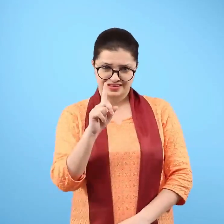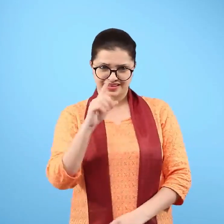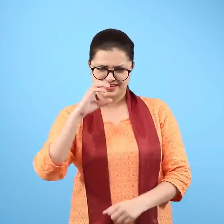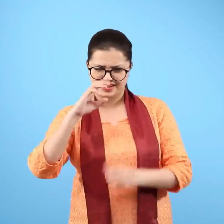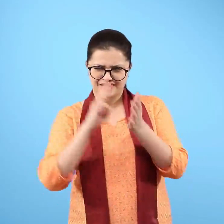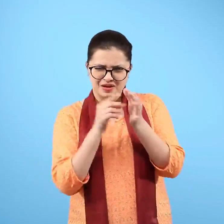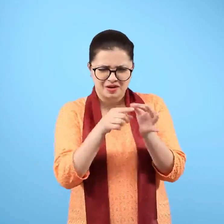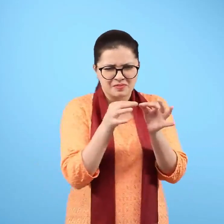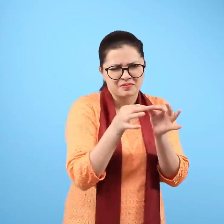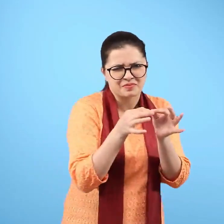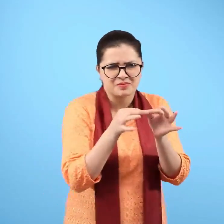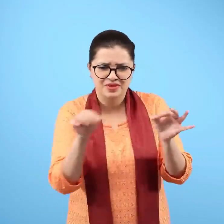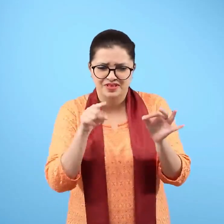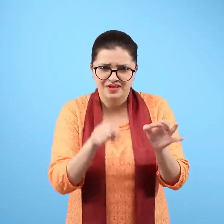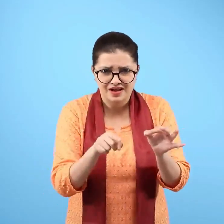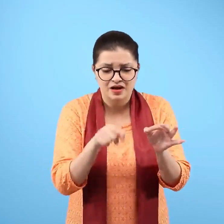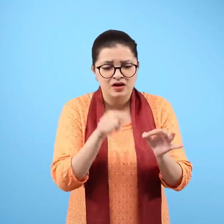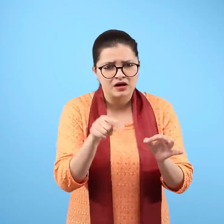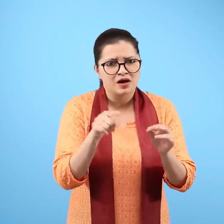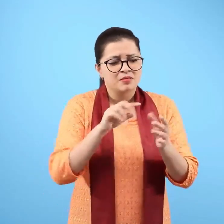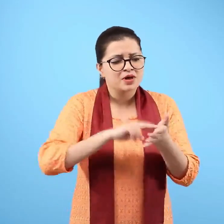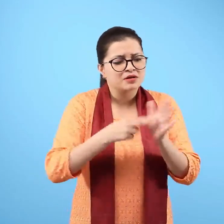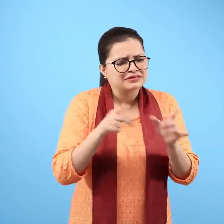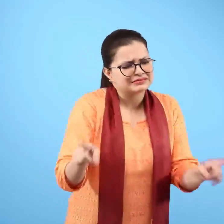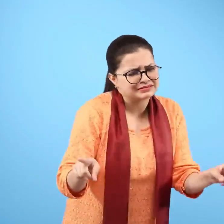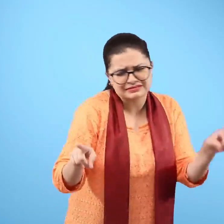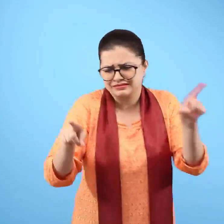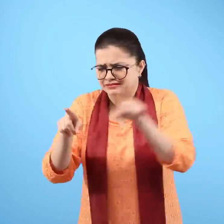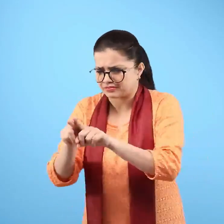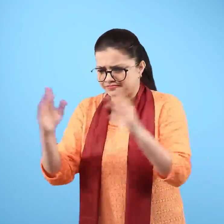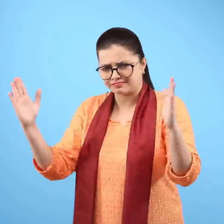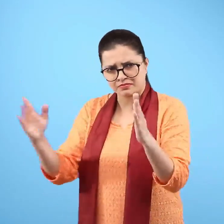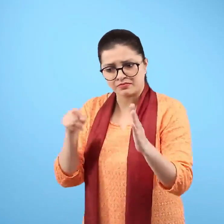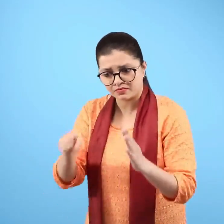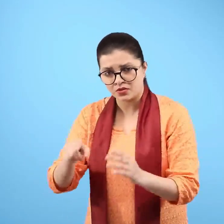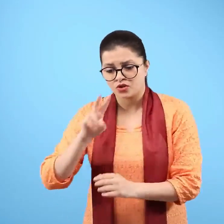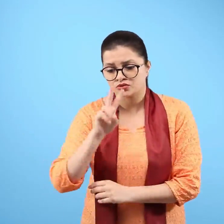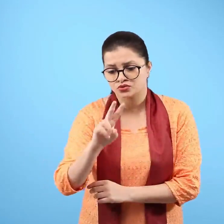If 1 centimeter on the map shows 200 kilometers on the ground,